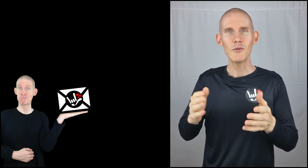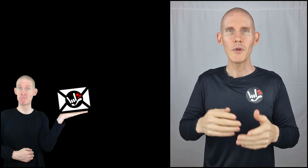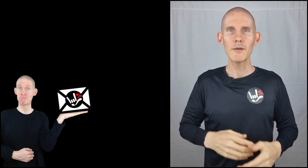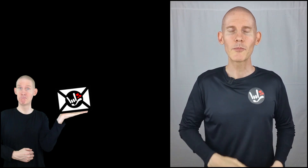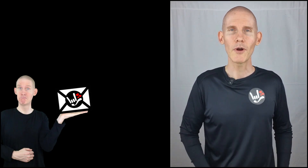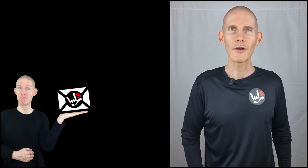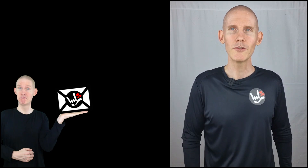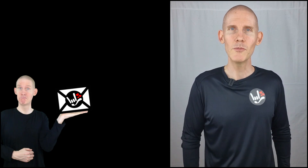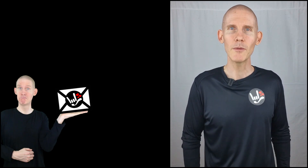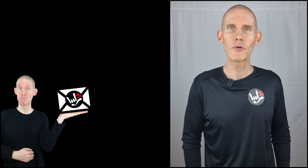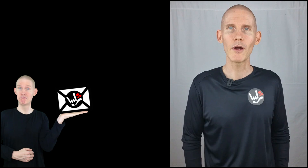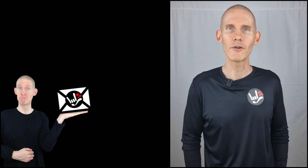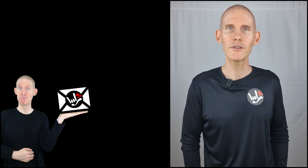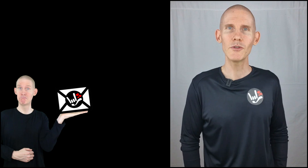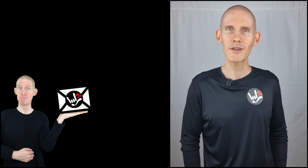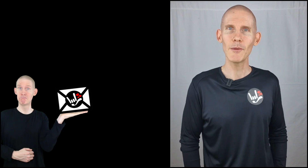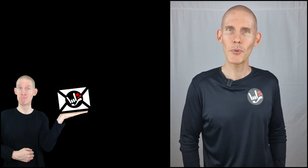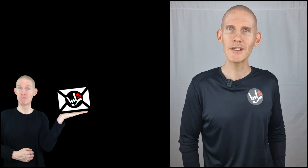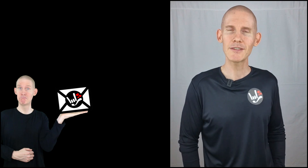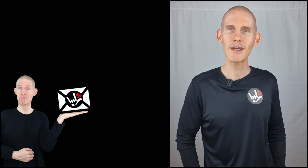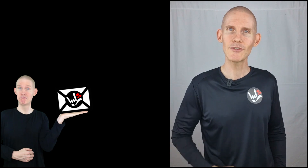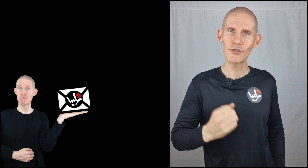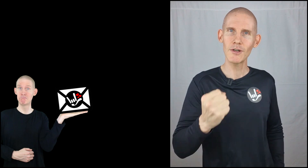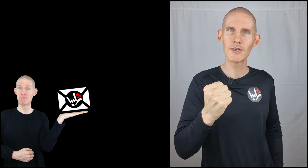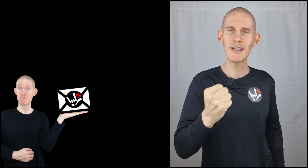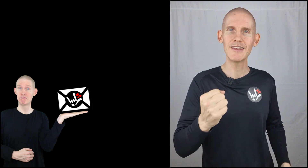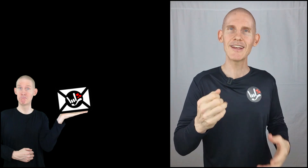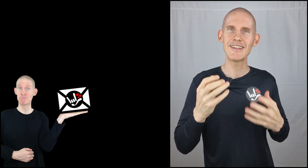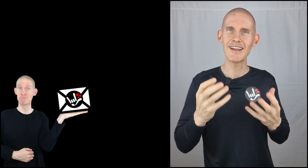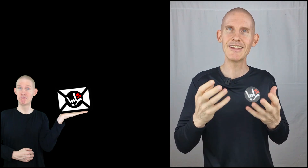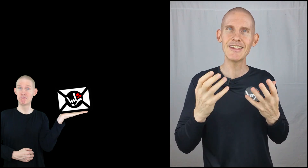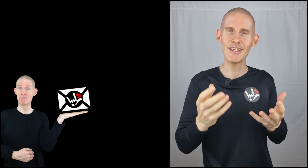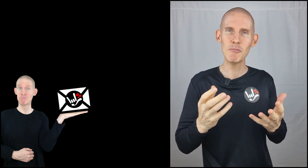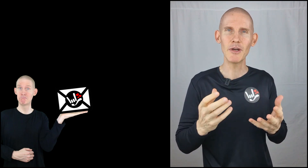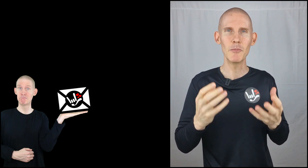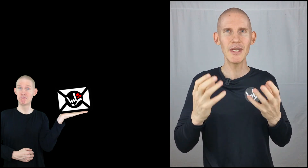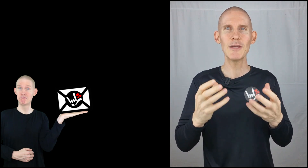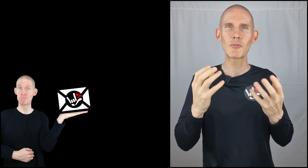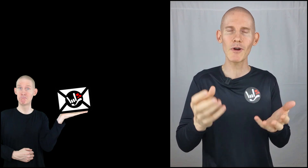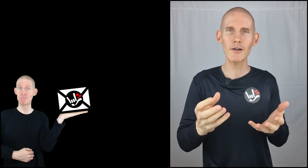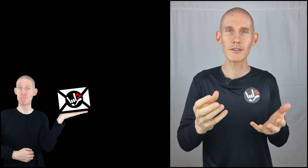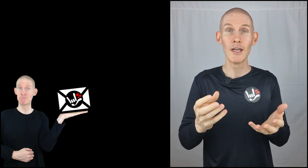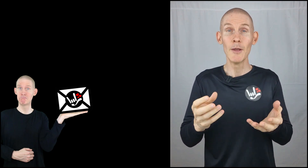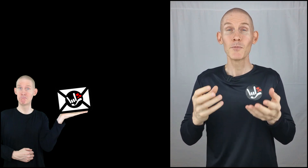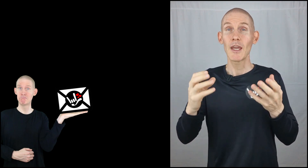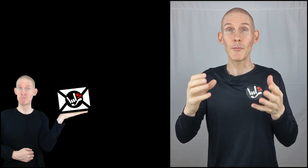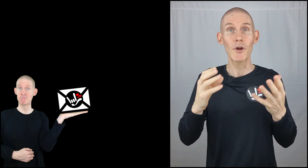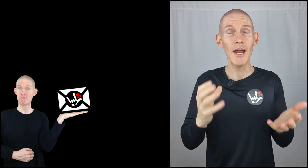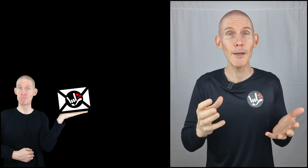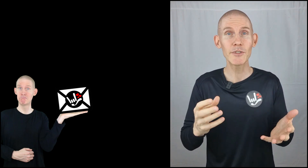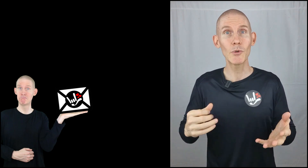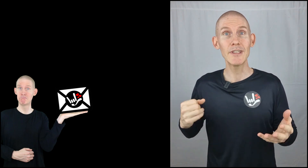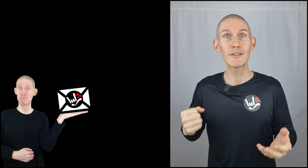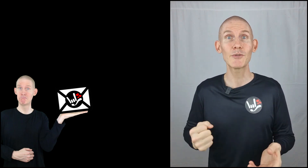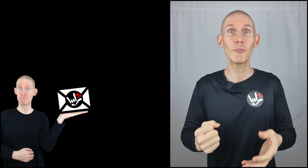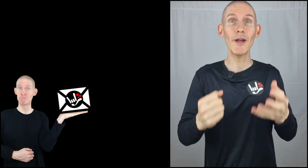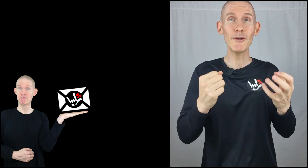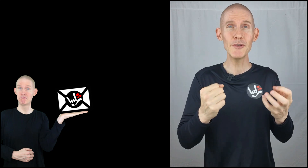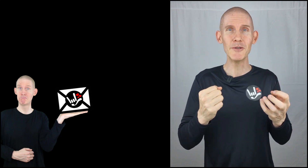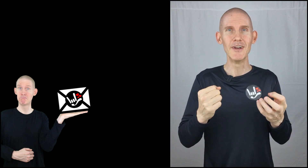made progress. You got that bite-sized chunk in that daily email, making progress. And perhaps it will inspire you,